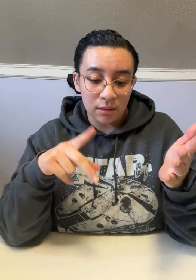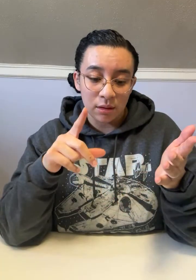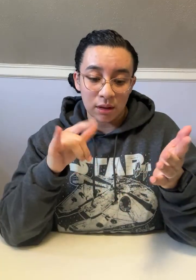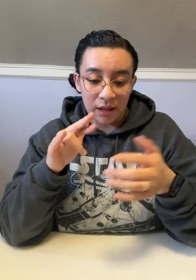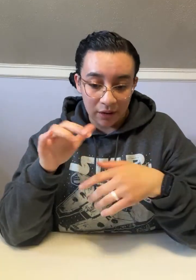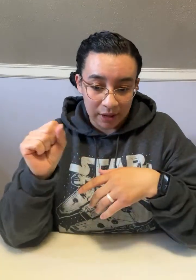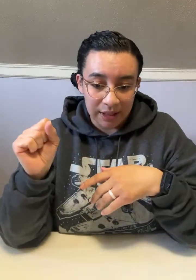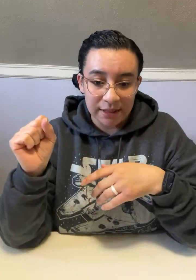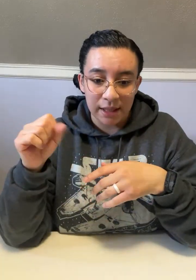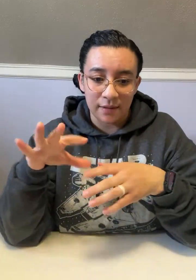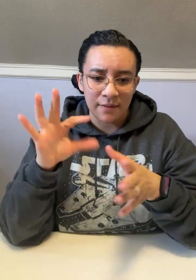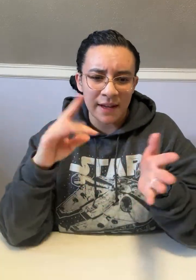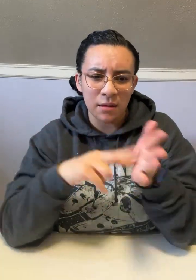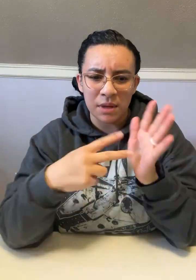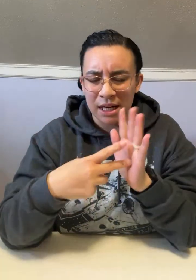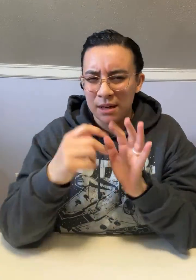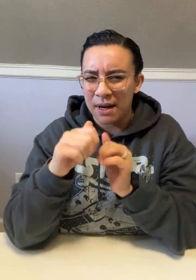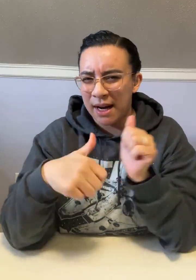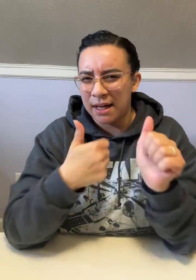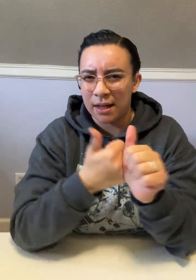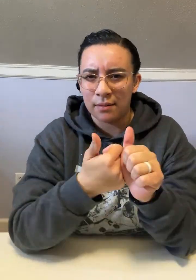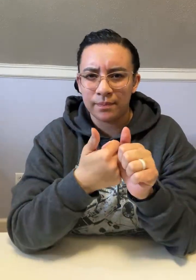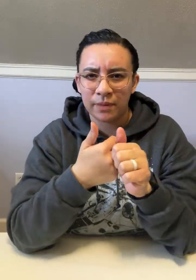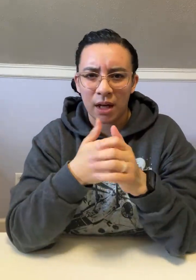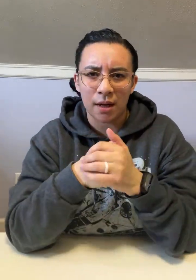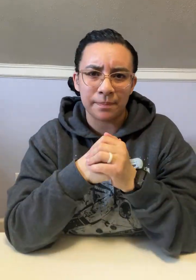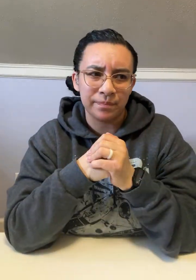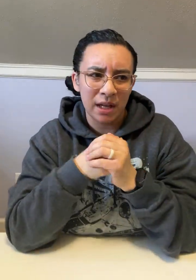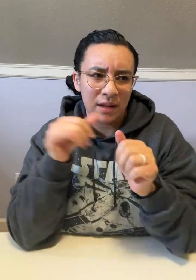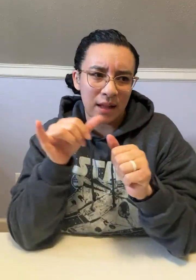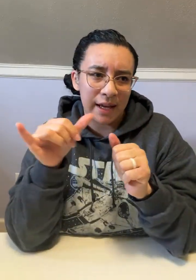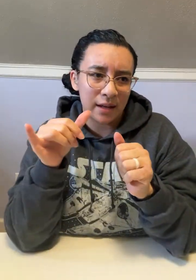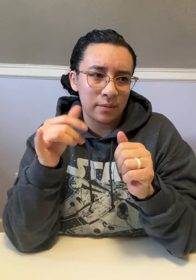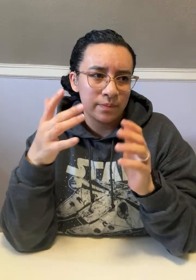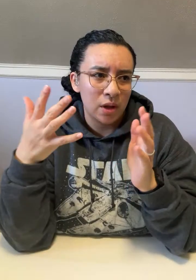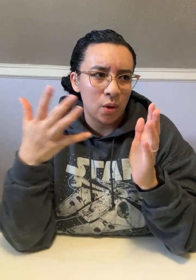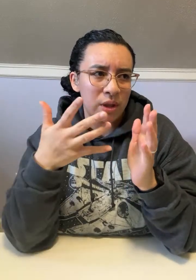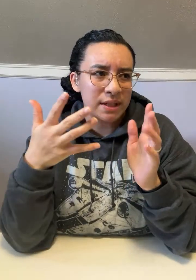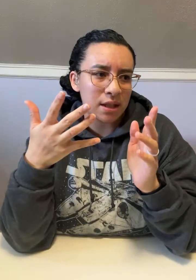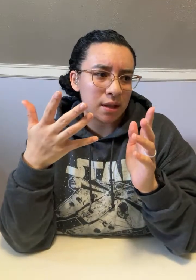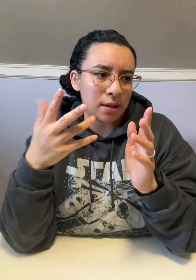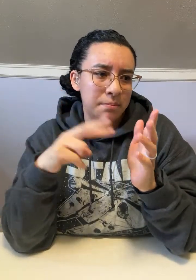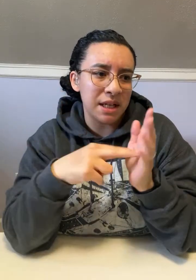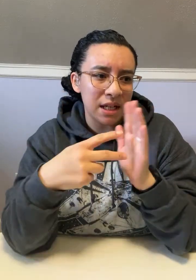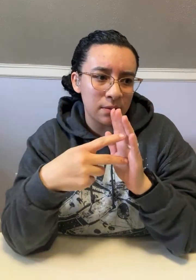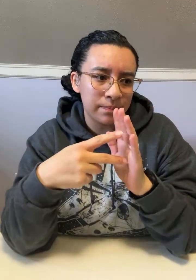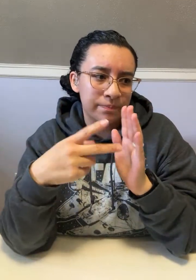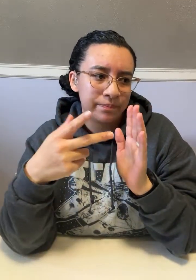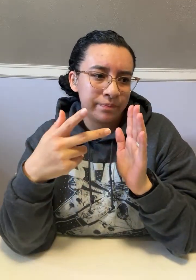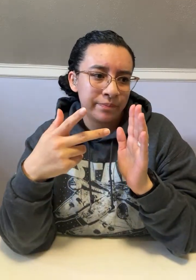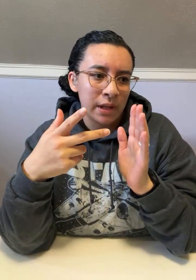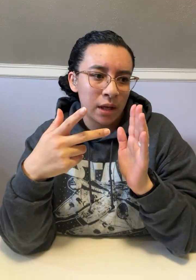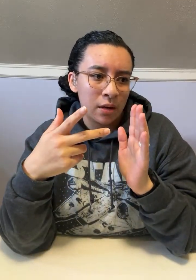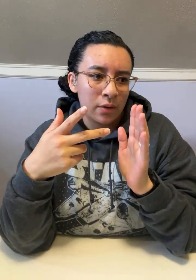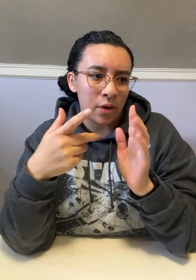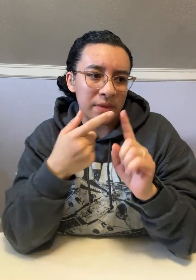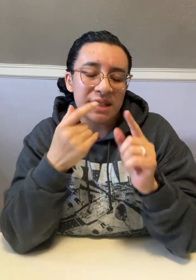the lyrics and find the meaning behind it. Like, what's the meaning from the